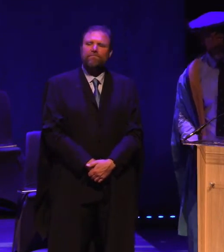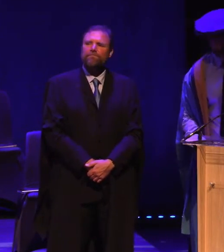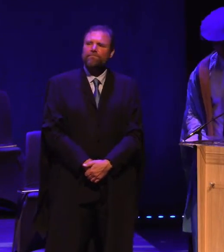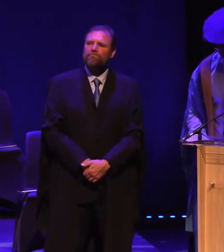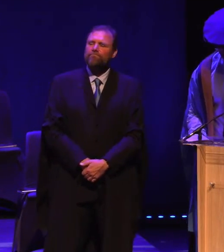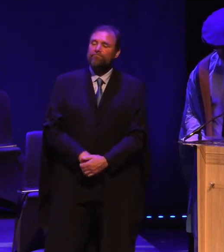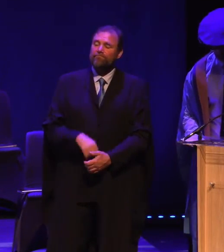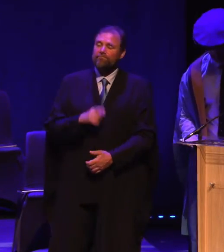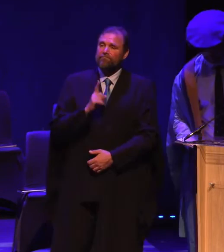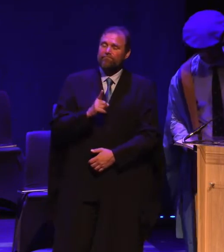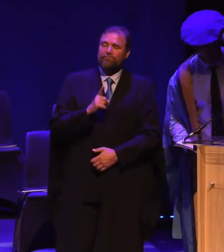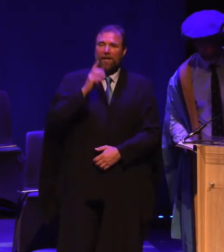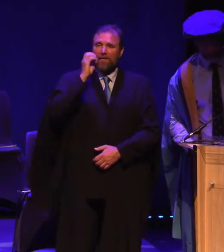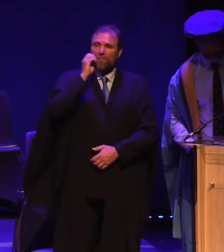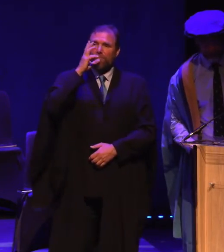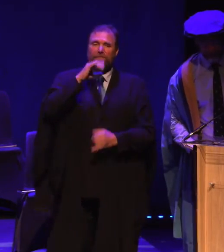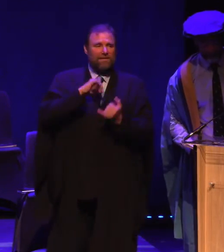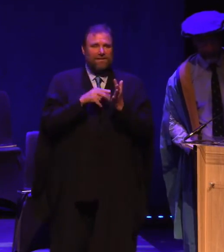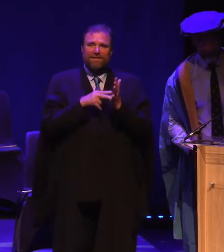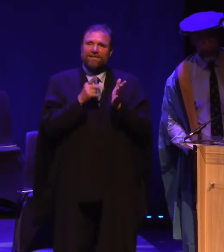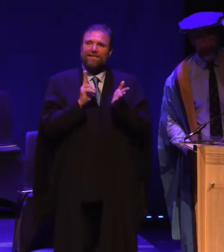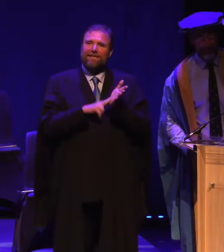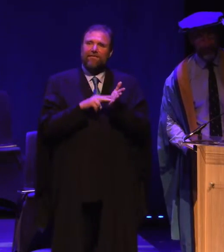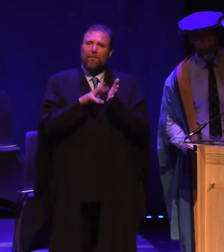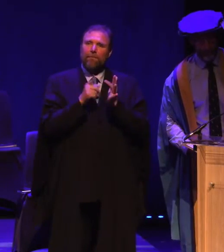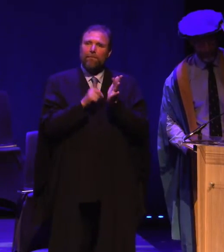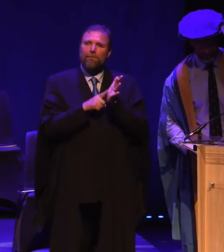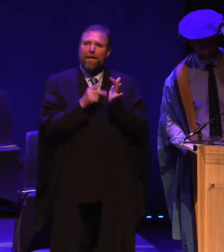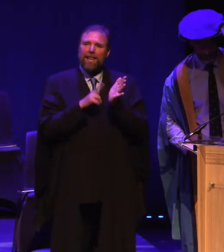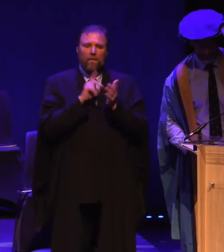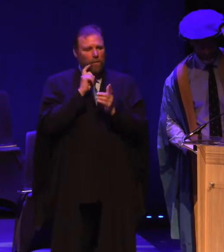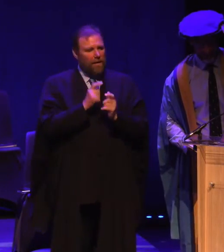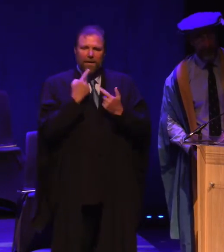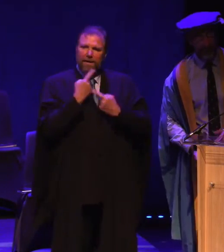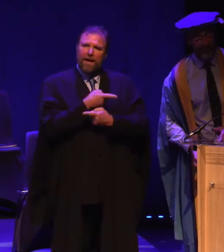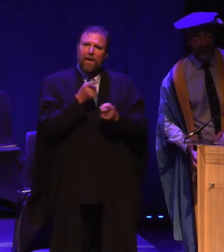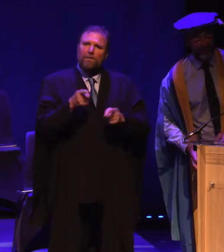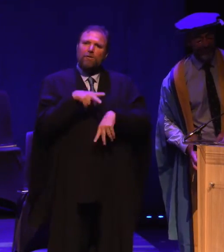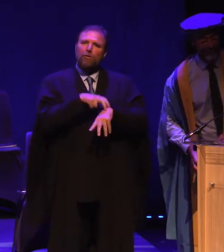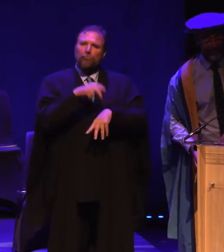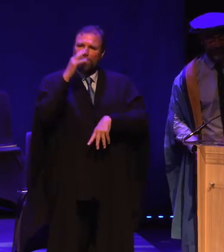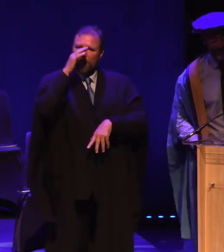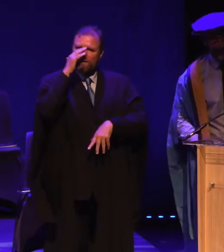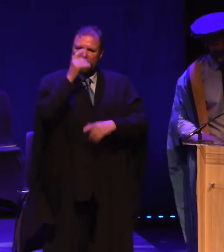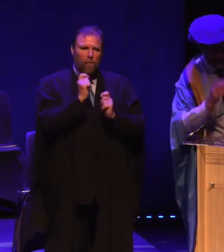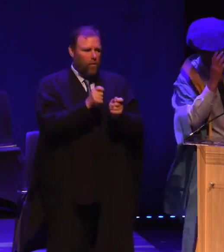Professor Stephen Melilieu will announce a student being awarded Doctor of Philosophy.